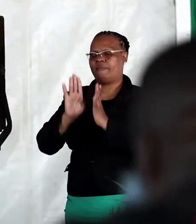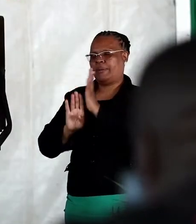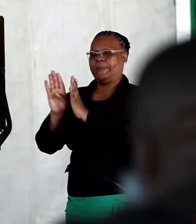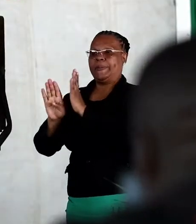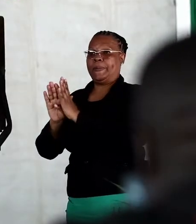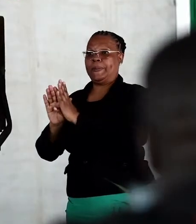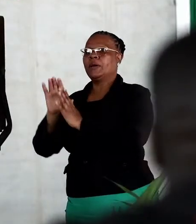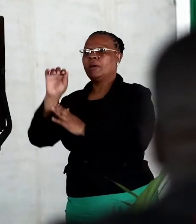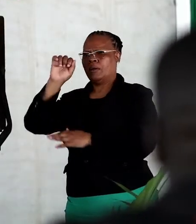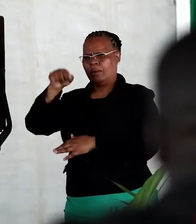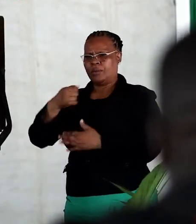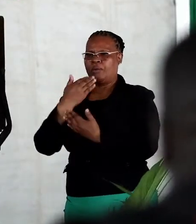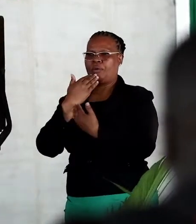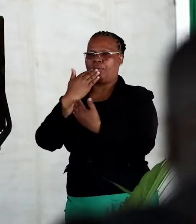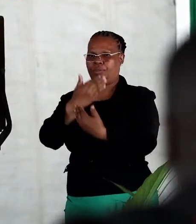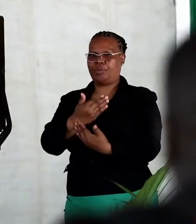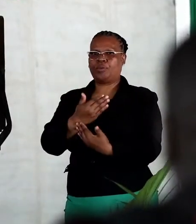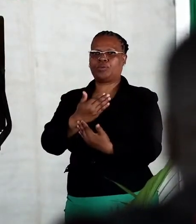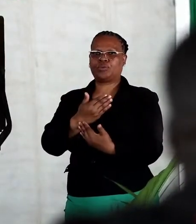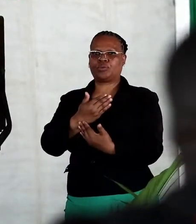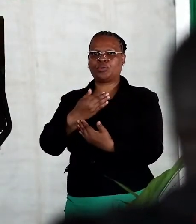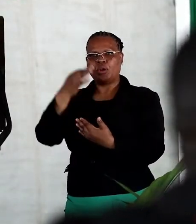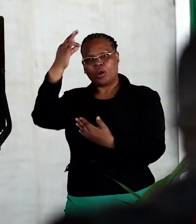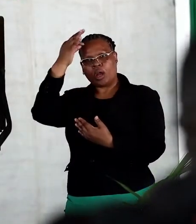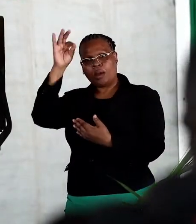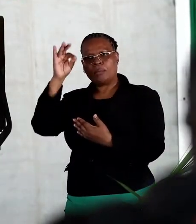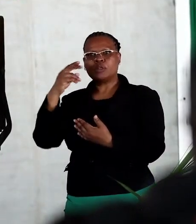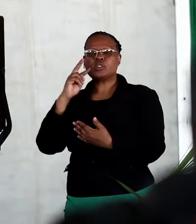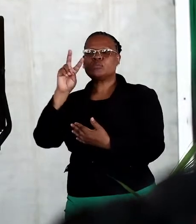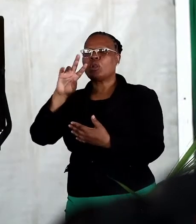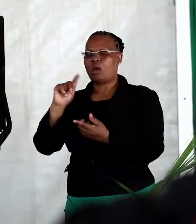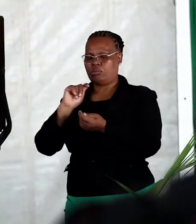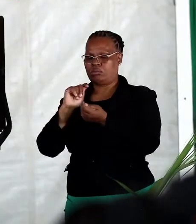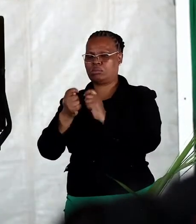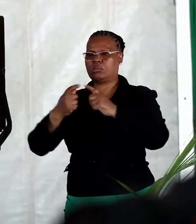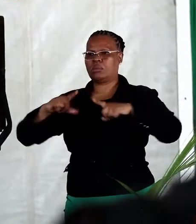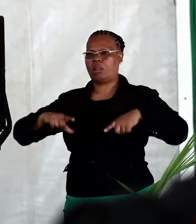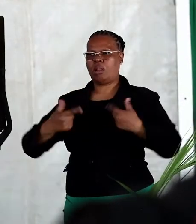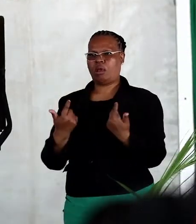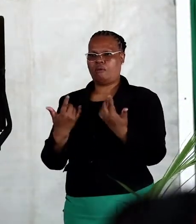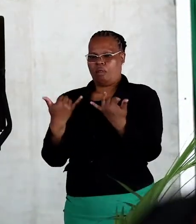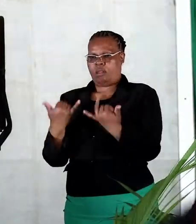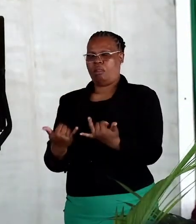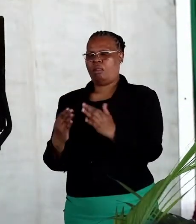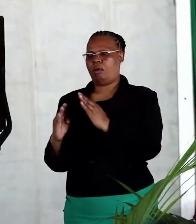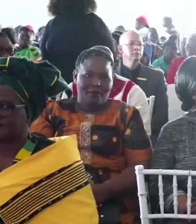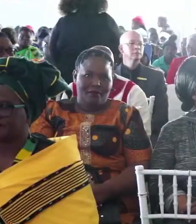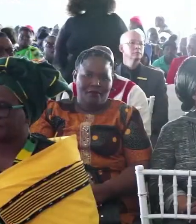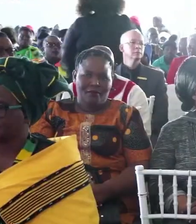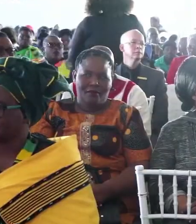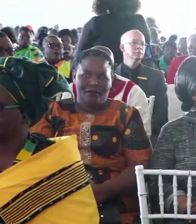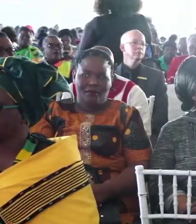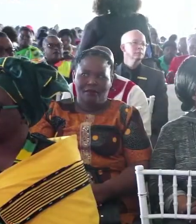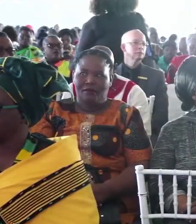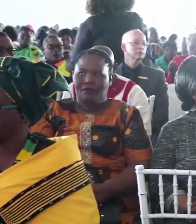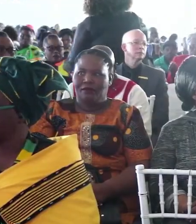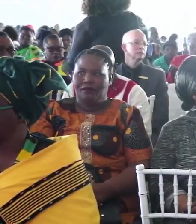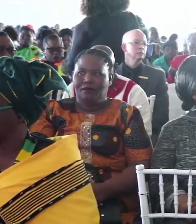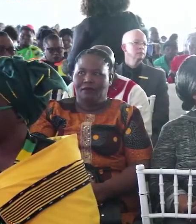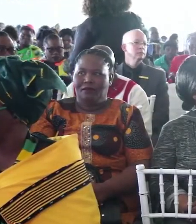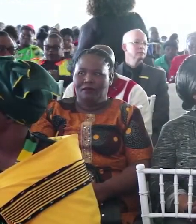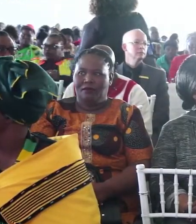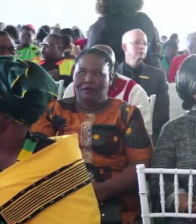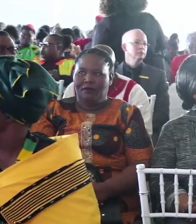ngutata uMabuyane, siyawubona utshintsho ebantwini bethu. Namhlanje sinezindlu, sinestrato, sinamanzi,